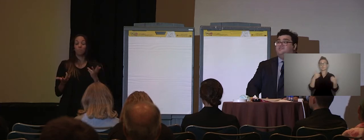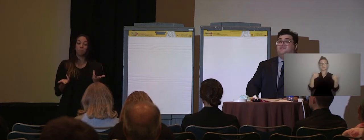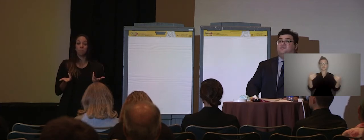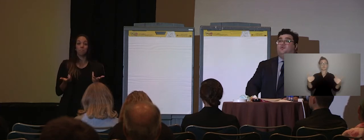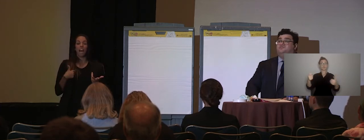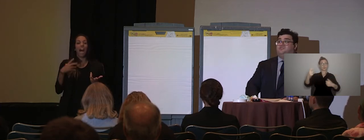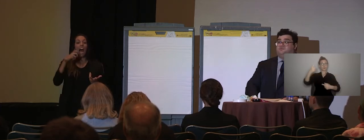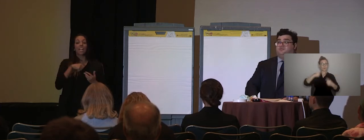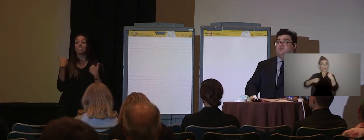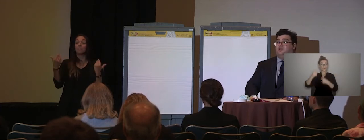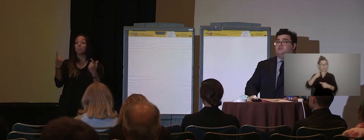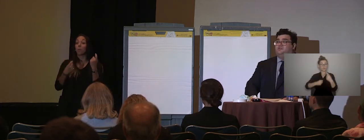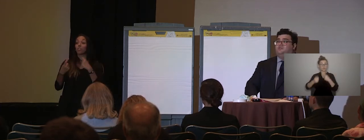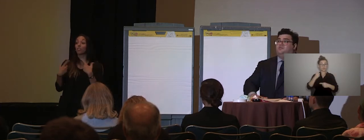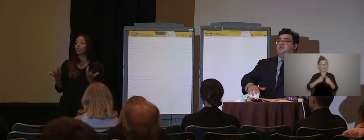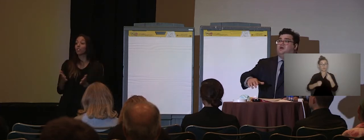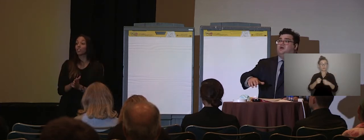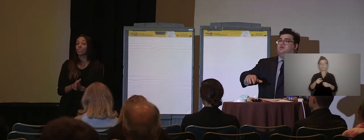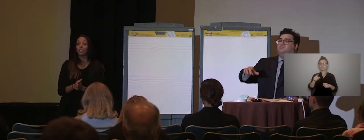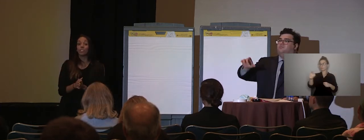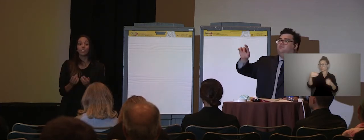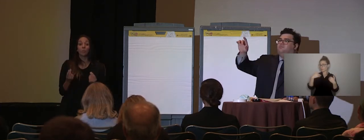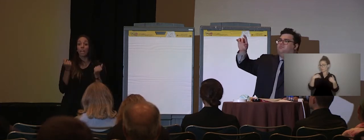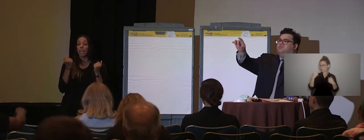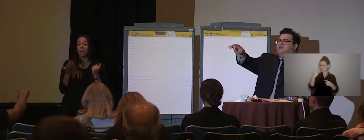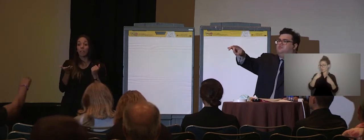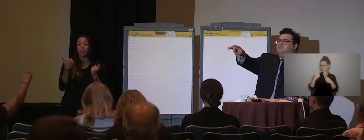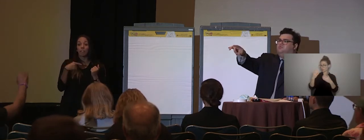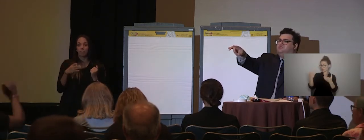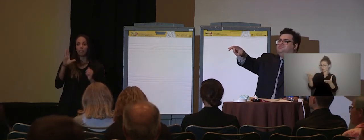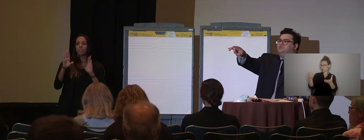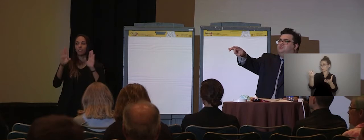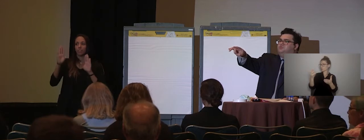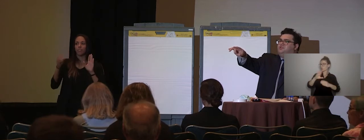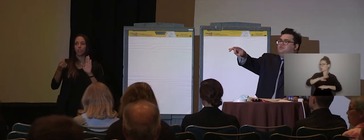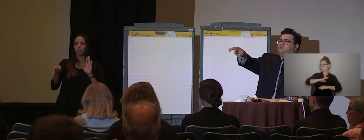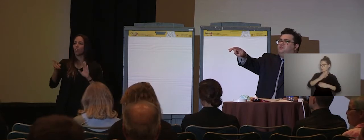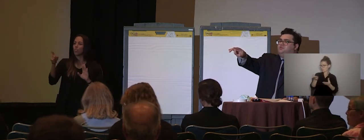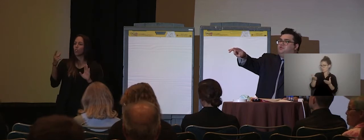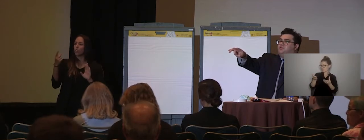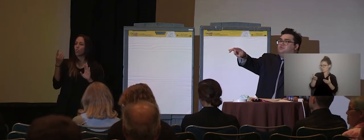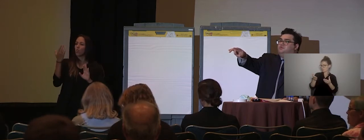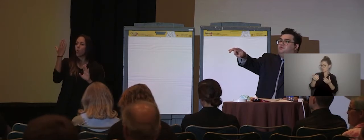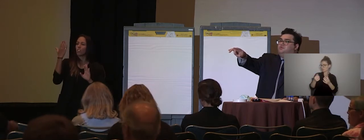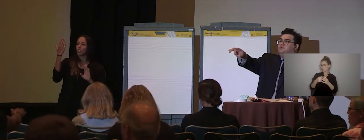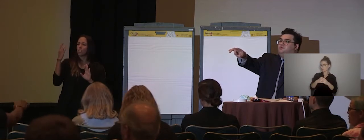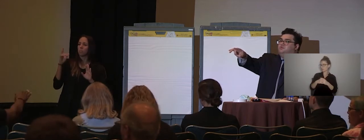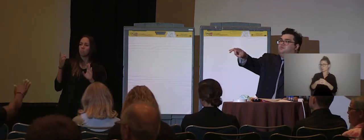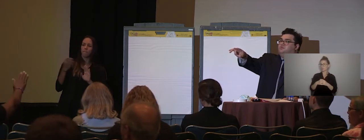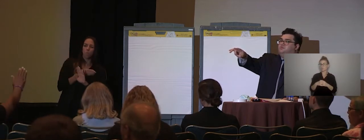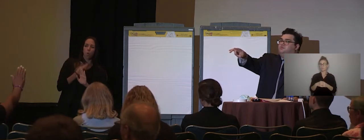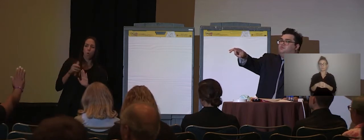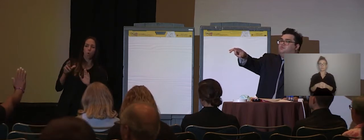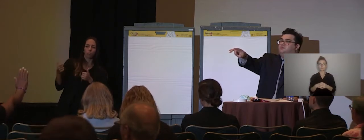I guess I'll take some questions really quick. You had a question earlier, or you're good?